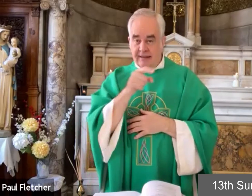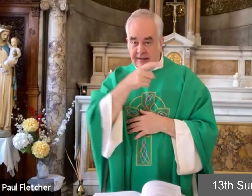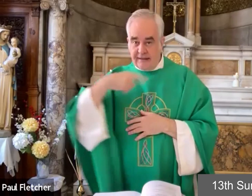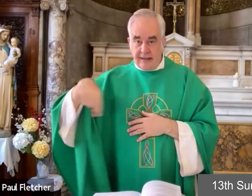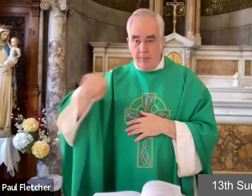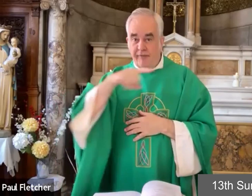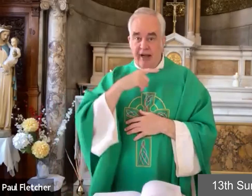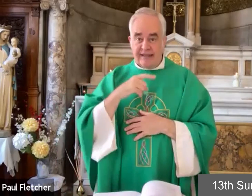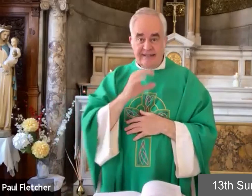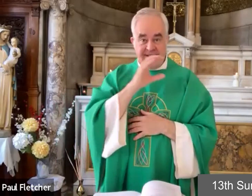some of us,